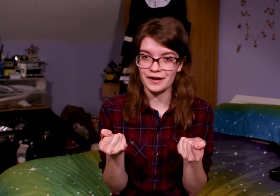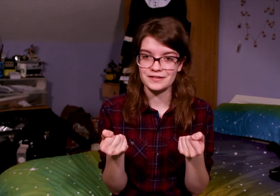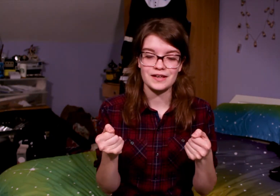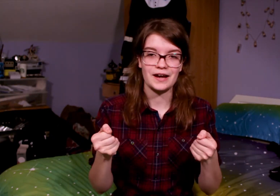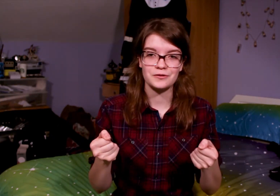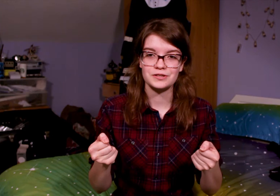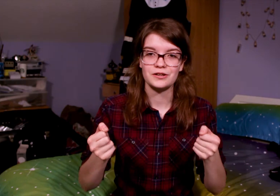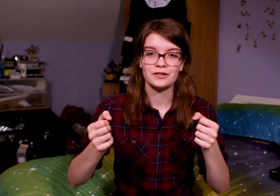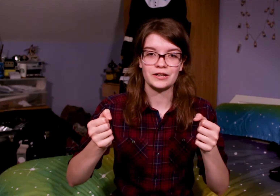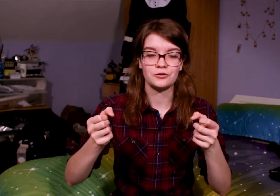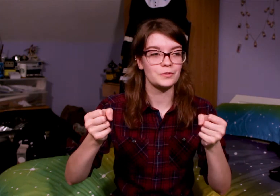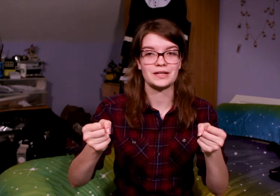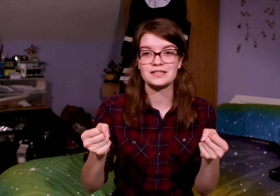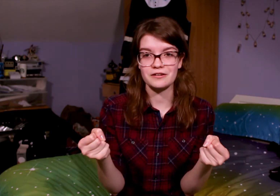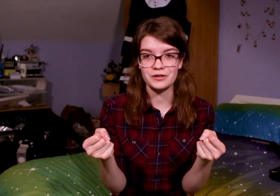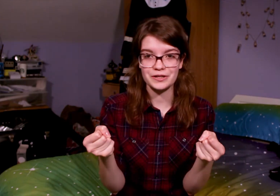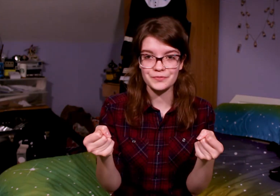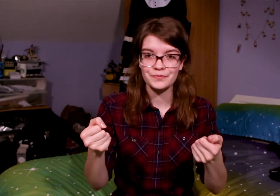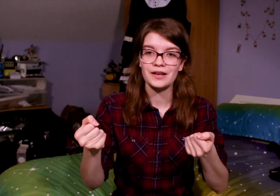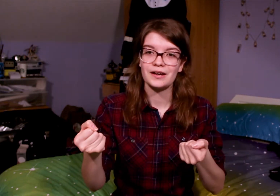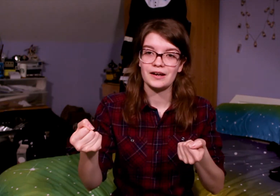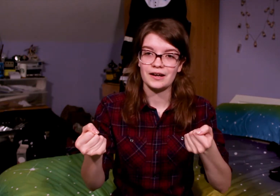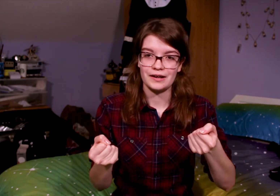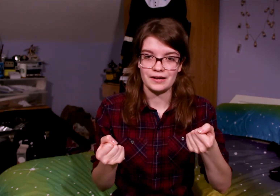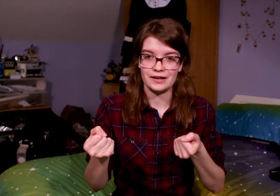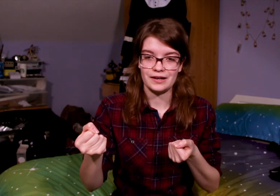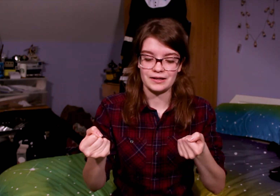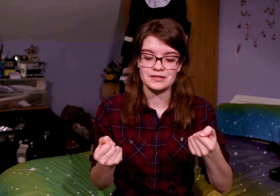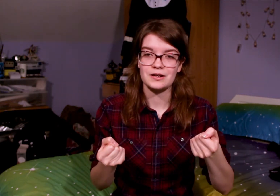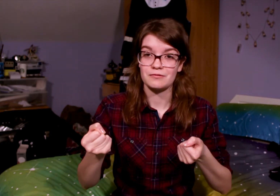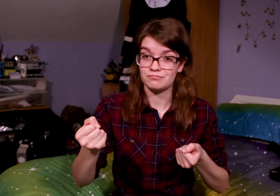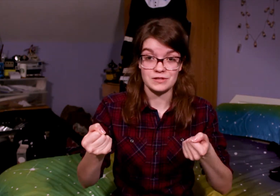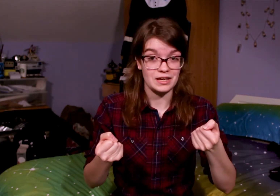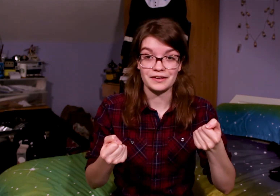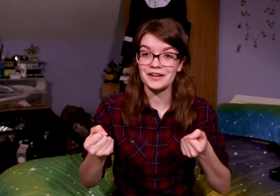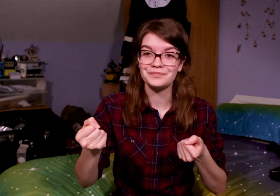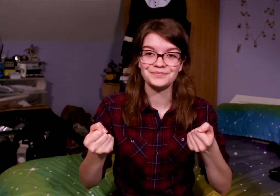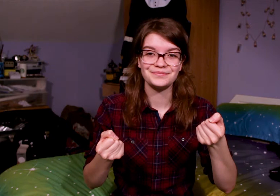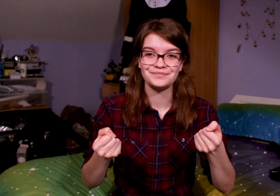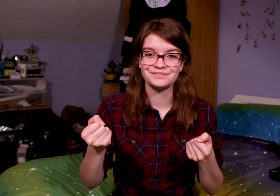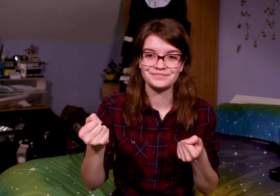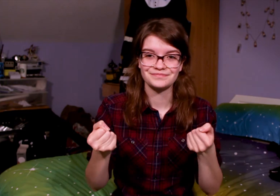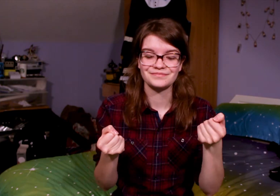hands out like you're gripping a steering wheel and steer the car.